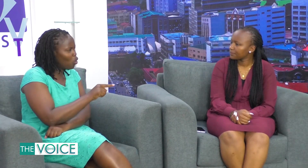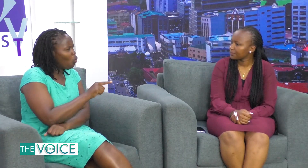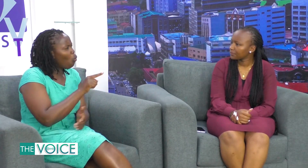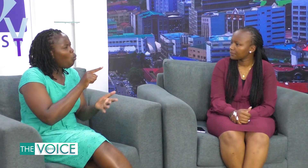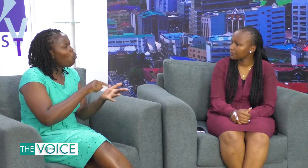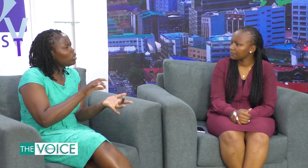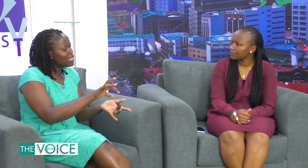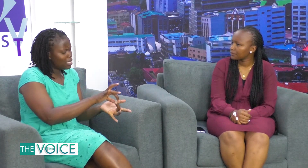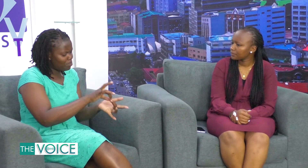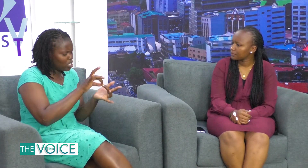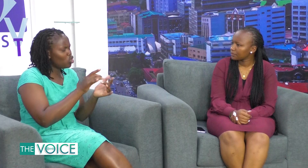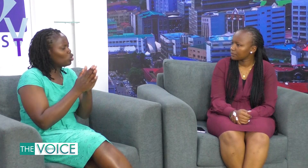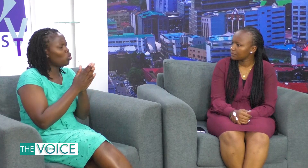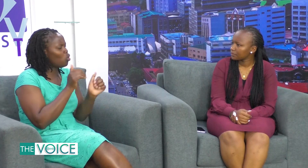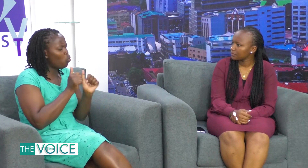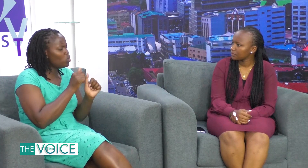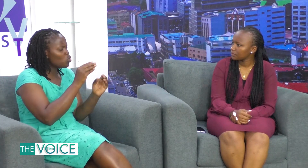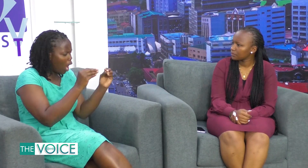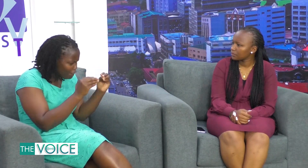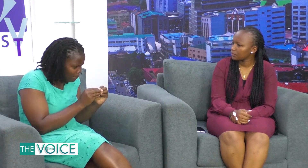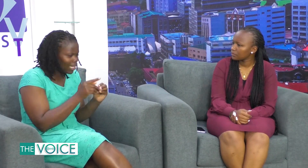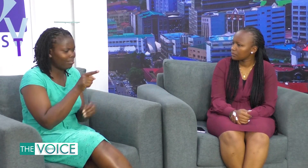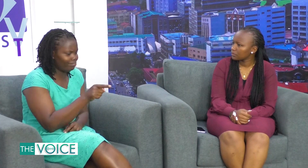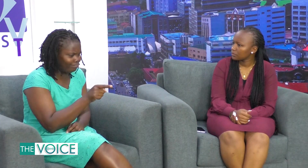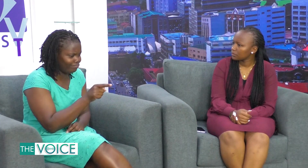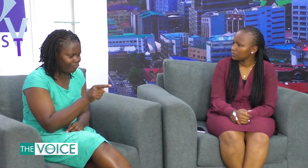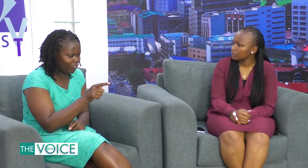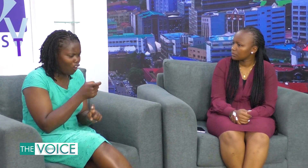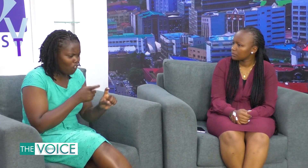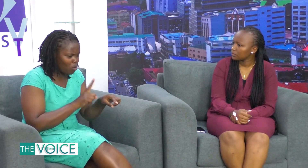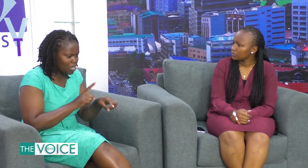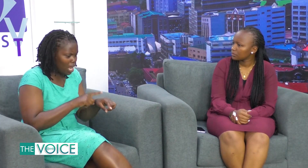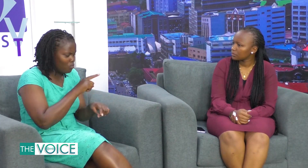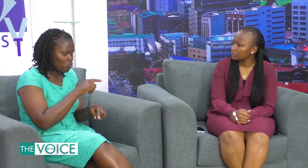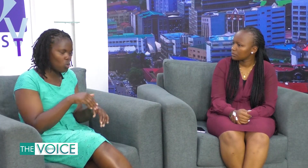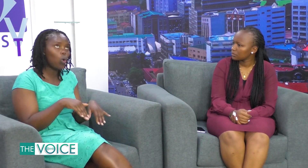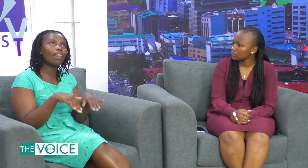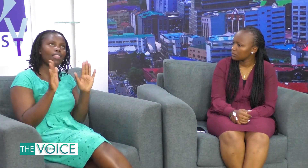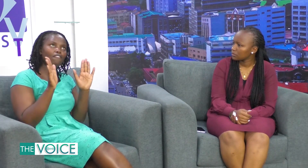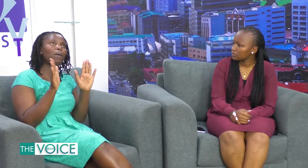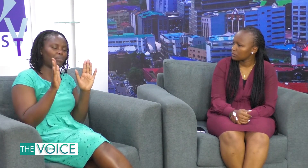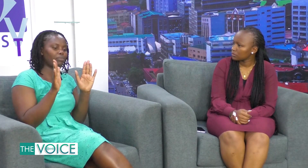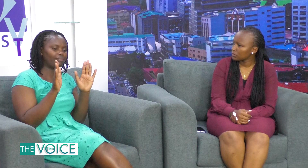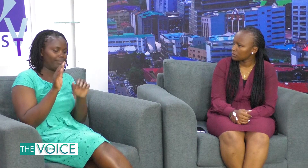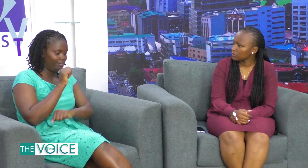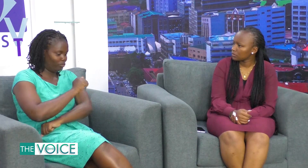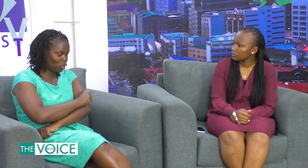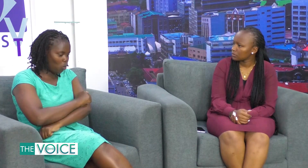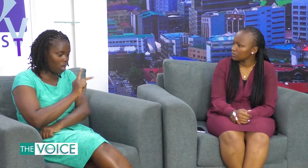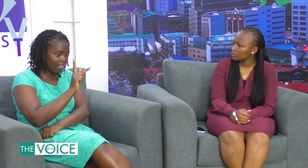join school, what is a special thing or special story that you've heard from the time